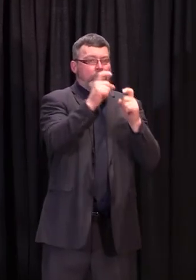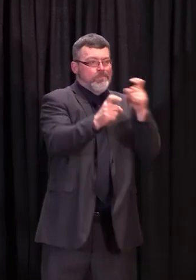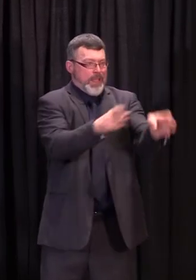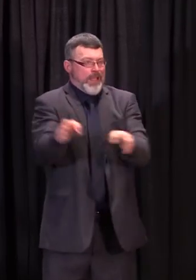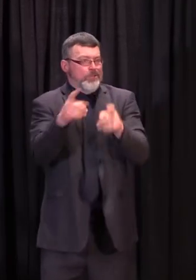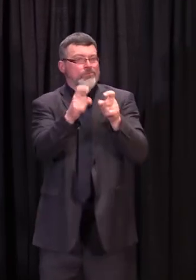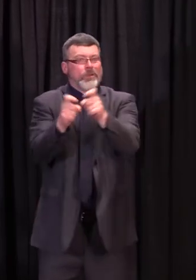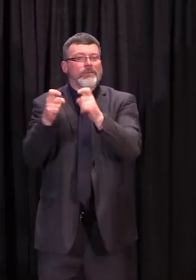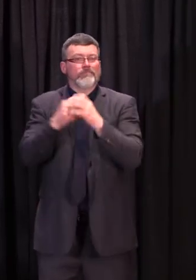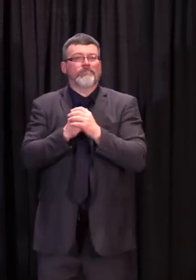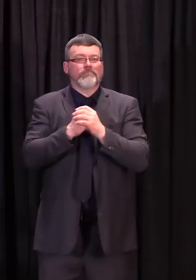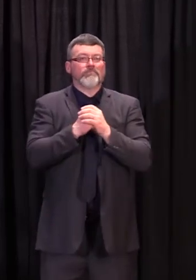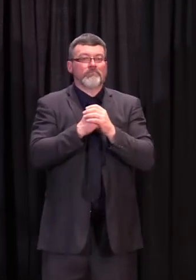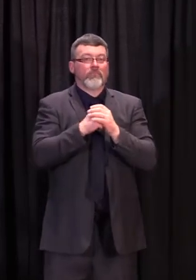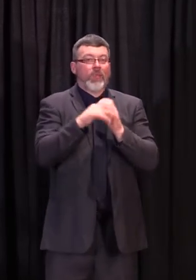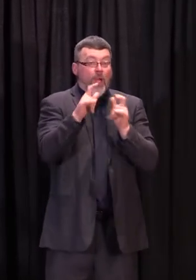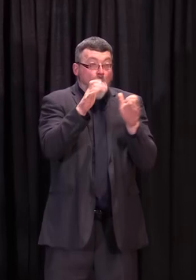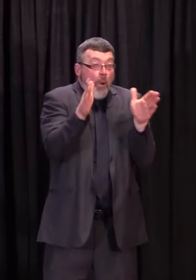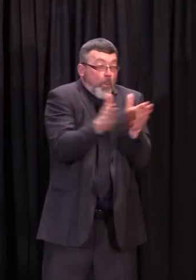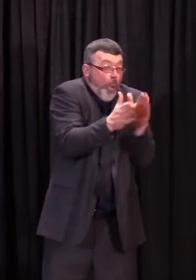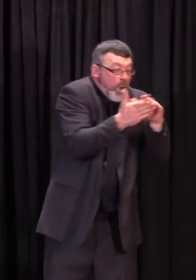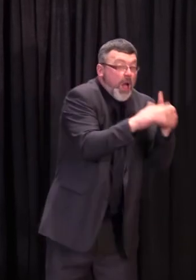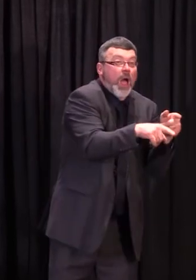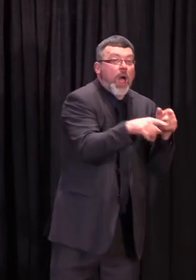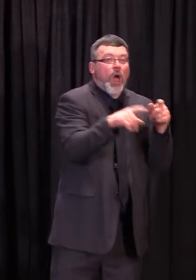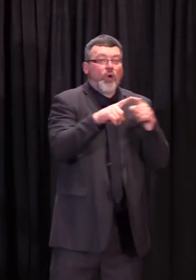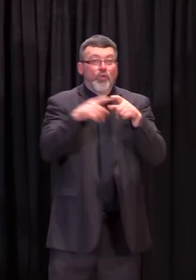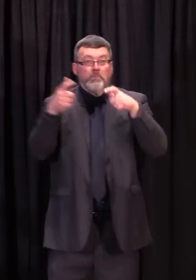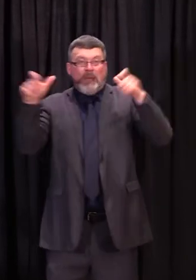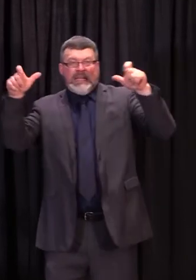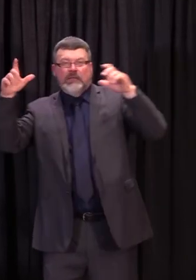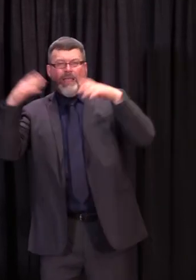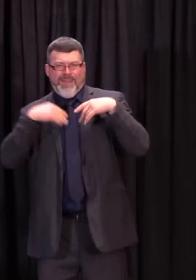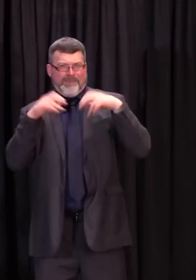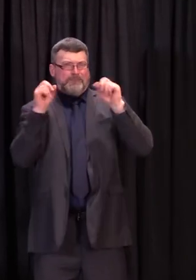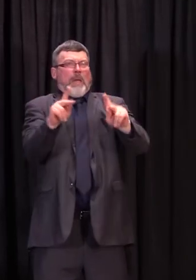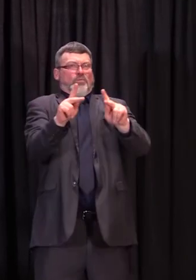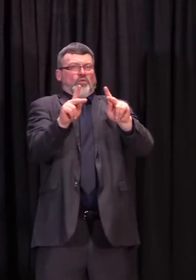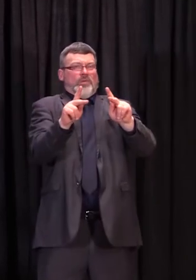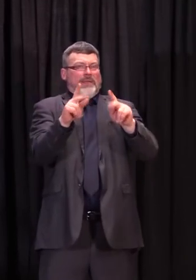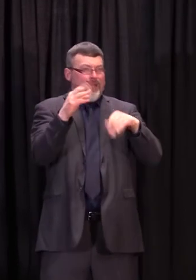the resources to design the future that's right for them.